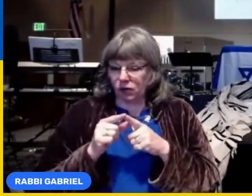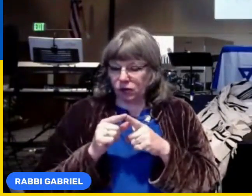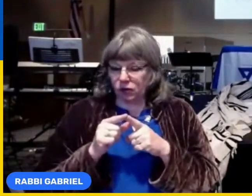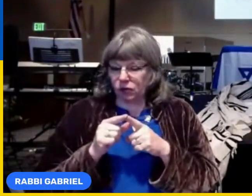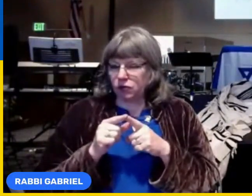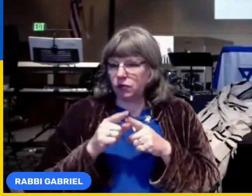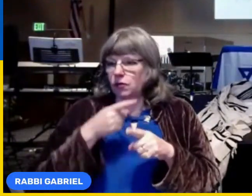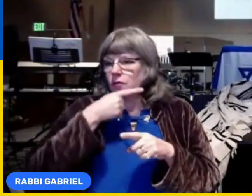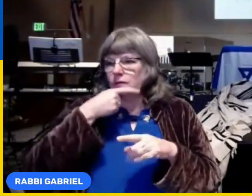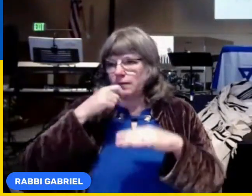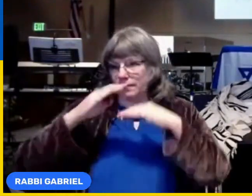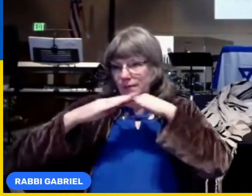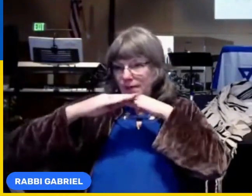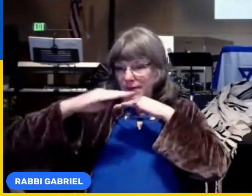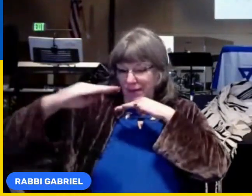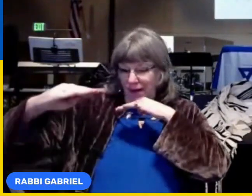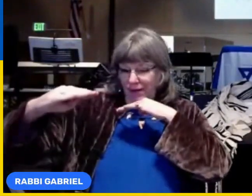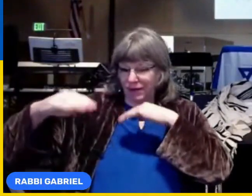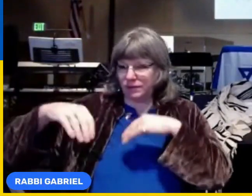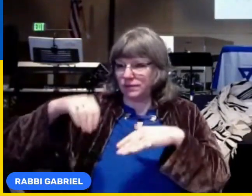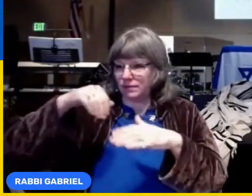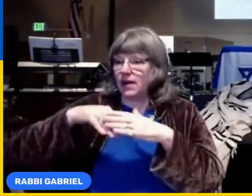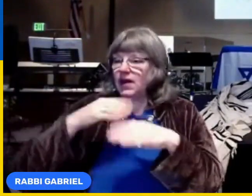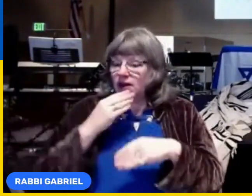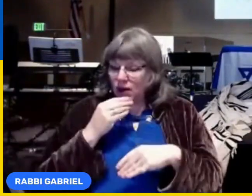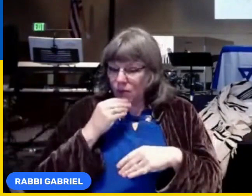Here's for a little rabbi trail.